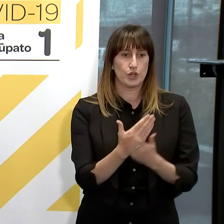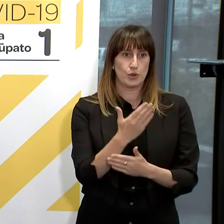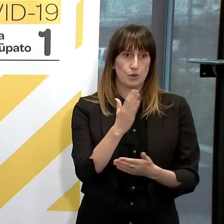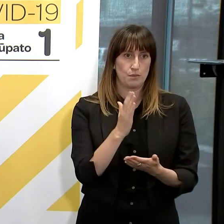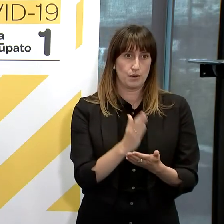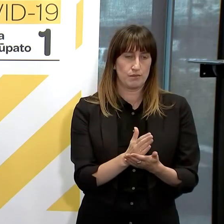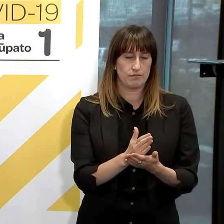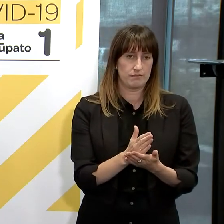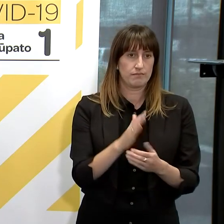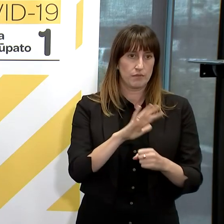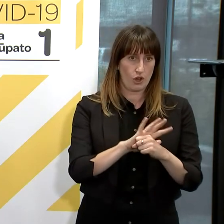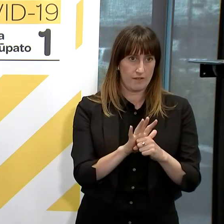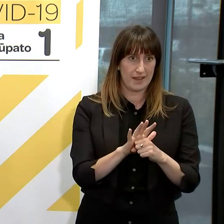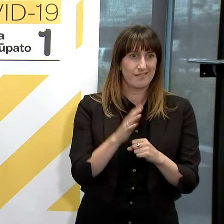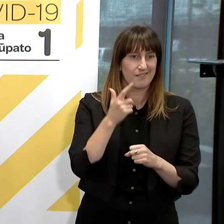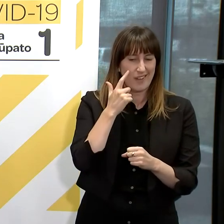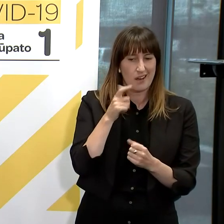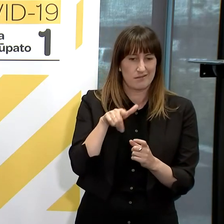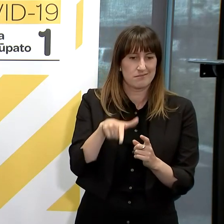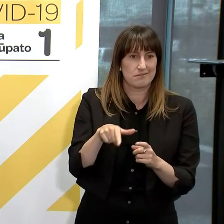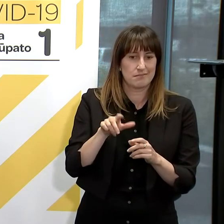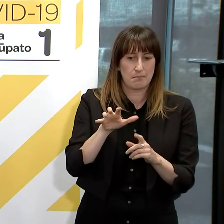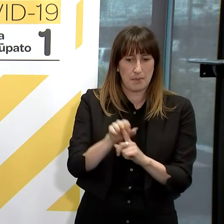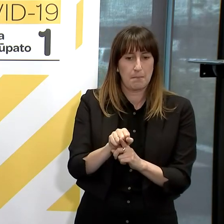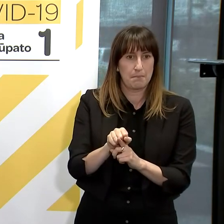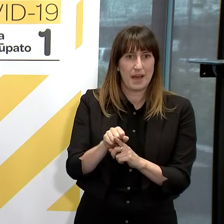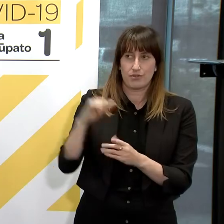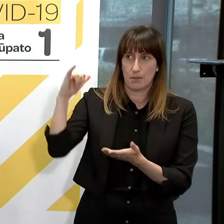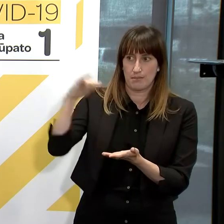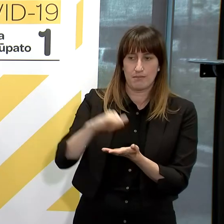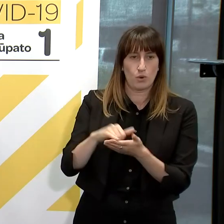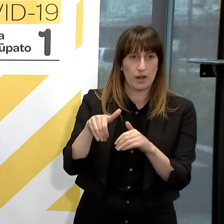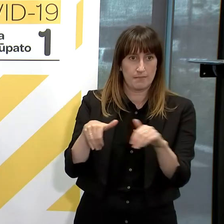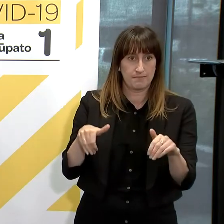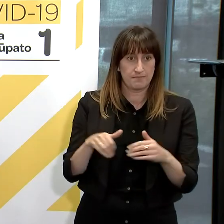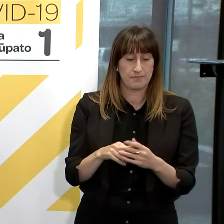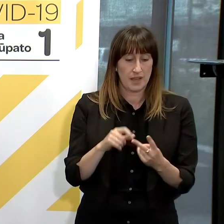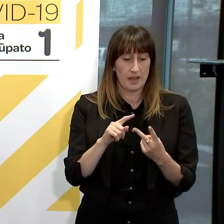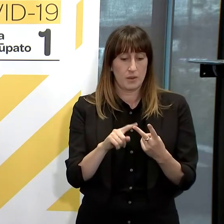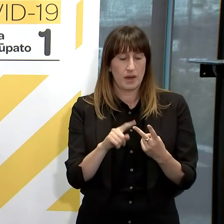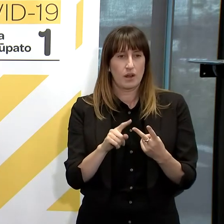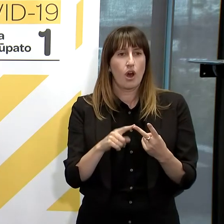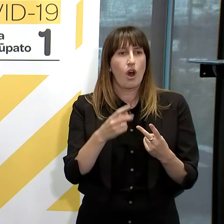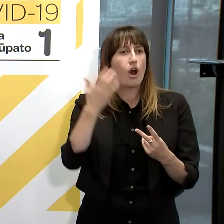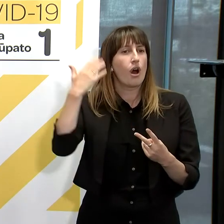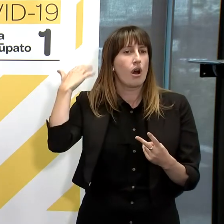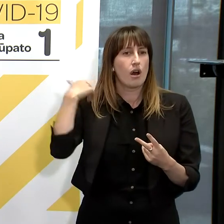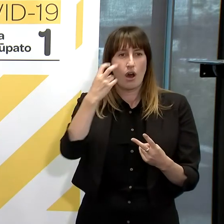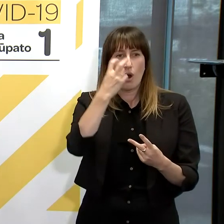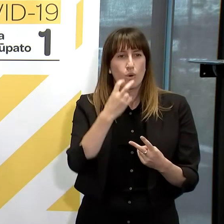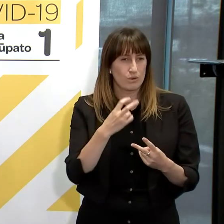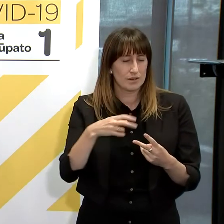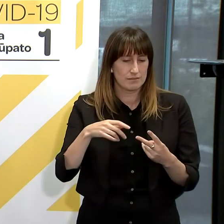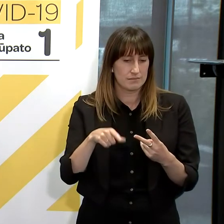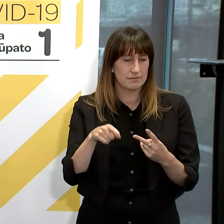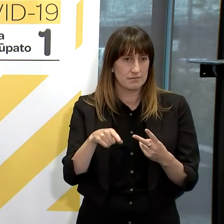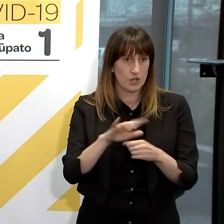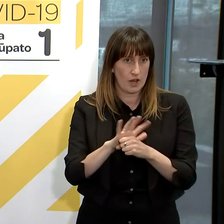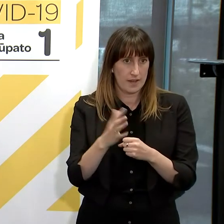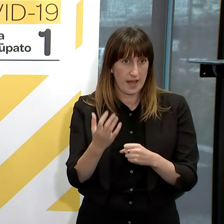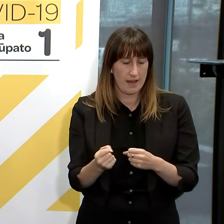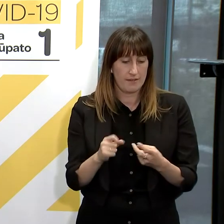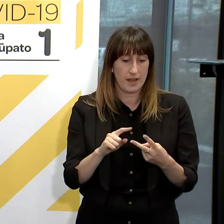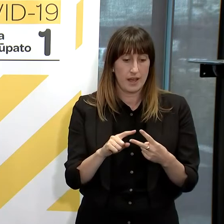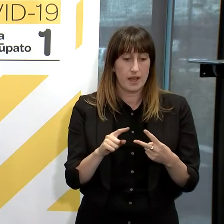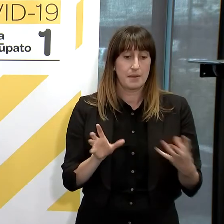border and one historical case. One previously reported case has recovered. This brings our total number of active cases